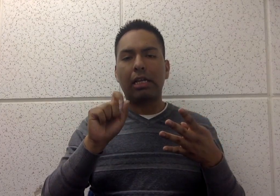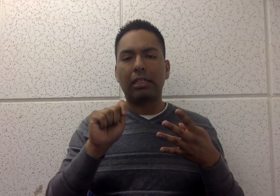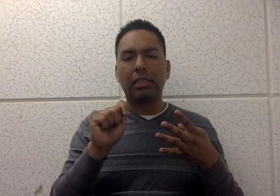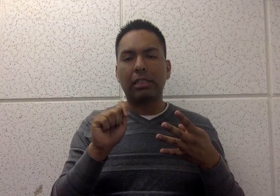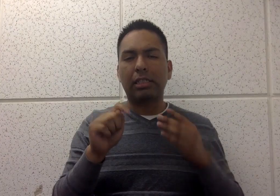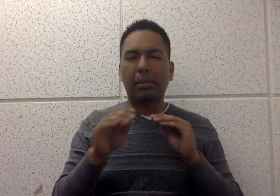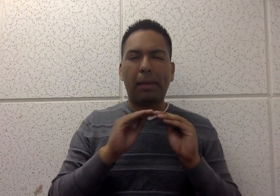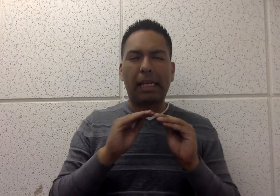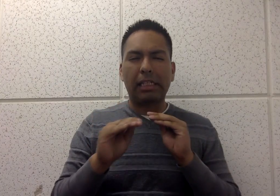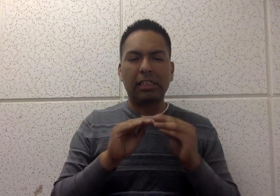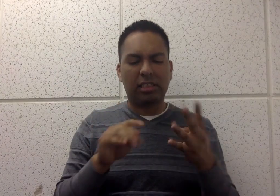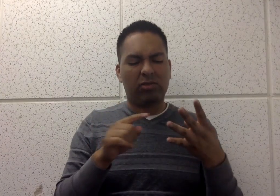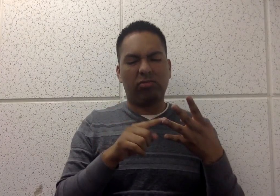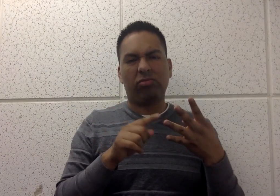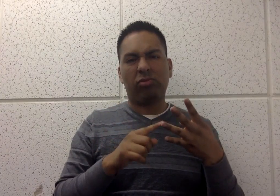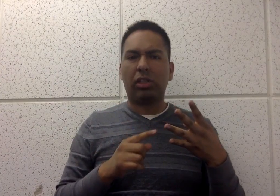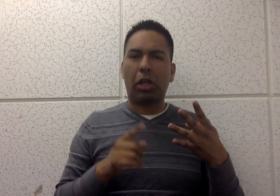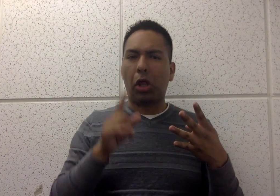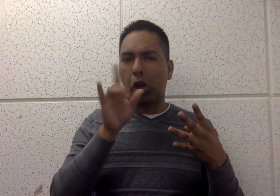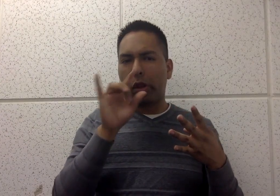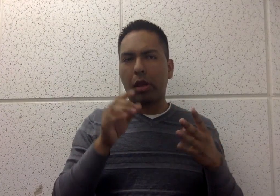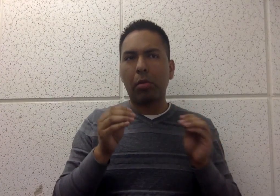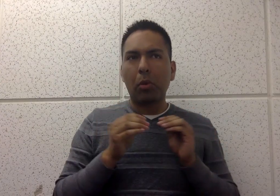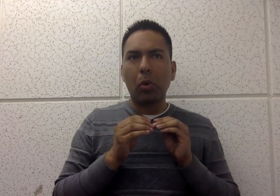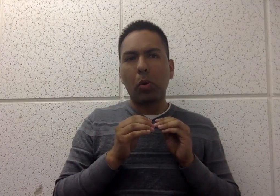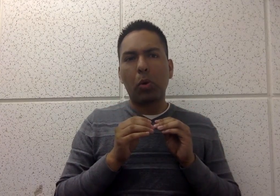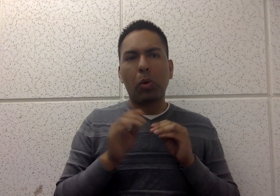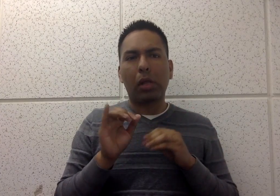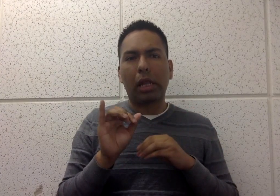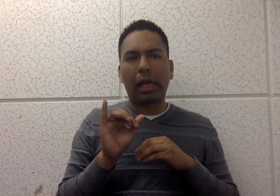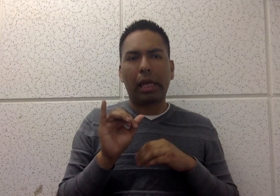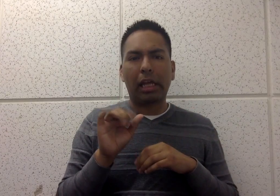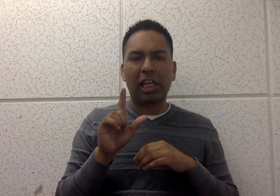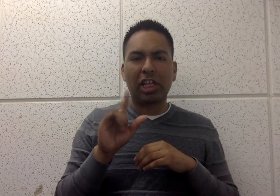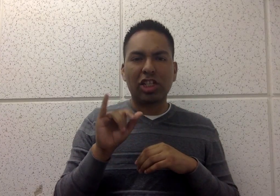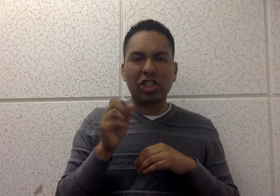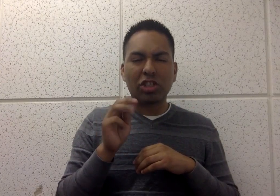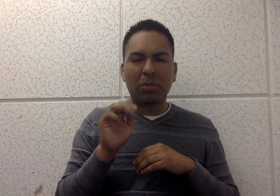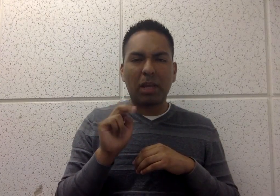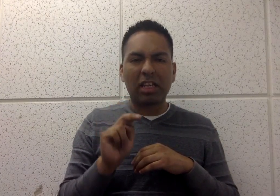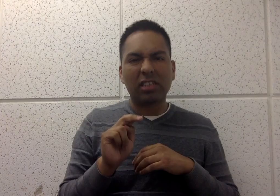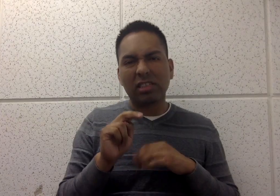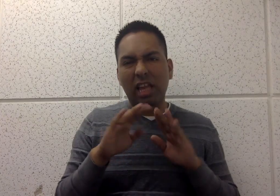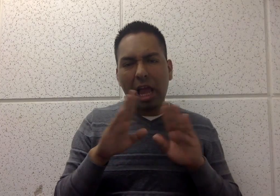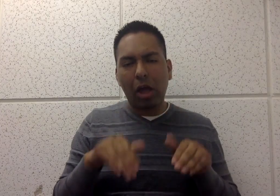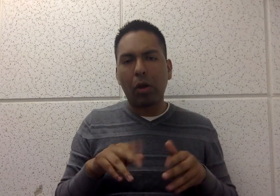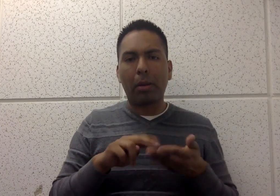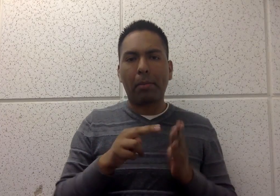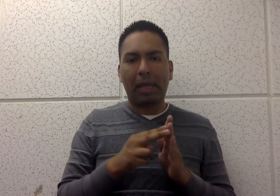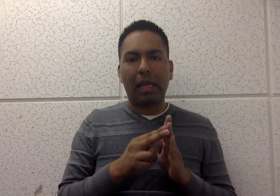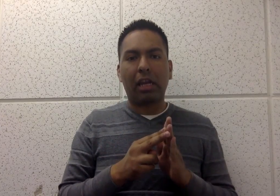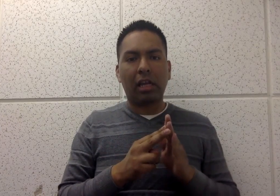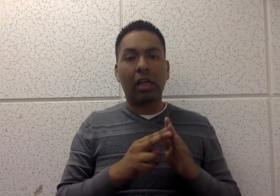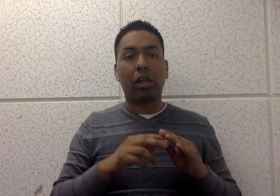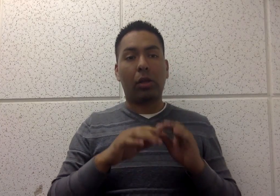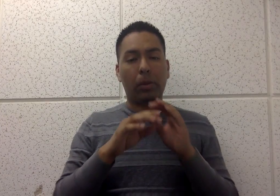look a lot like Bill Lishman's house. That is, that there are chambers inside. They line the walls of the chambers